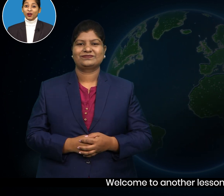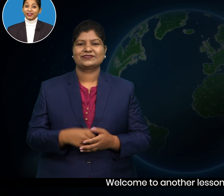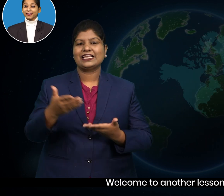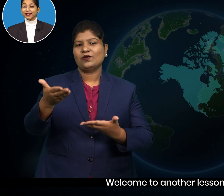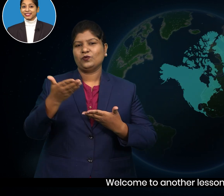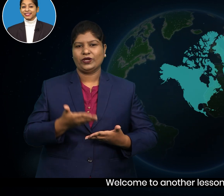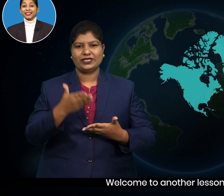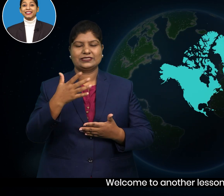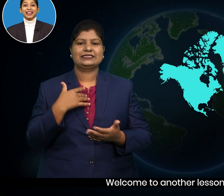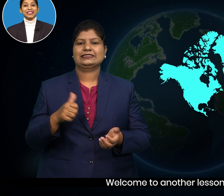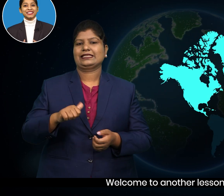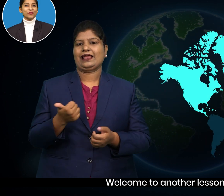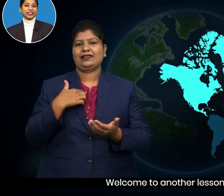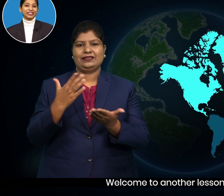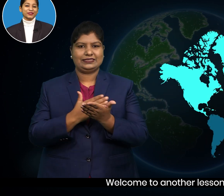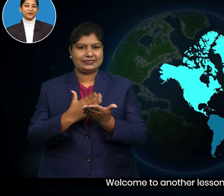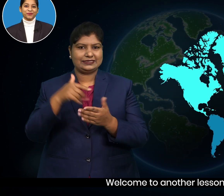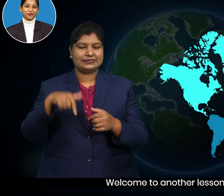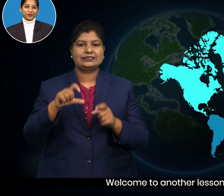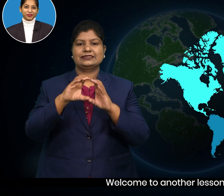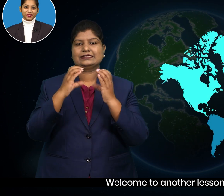Welcome to another lesson in class 7th.